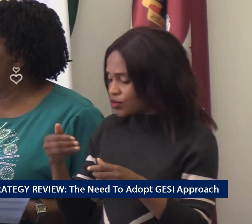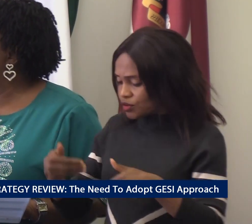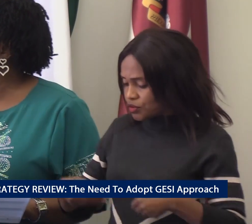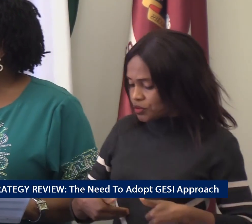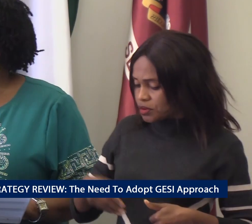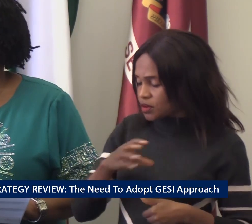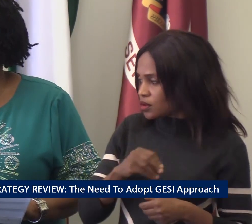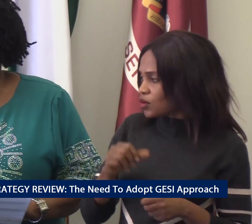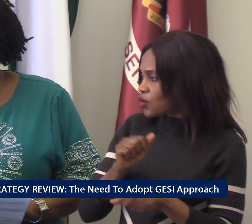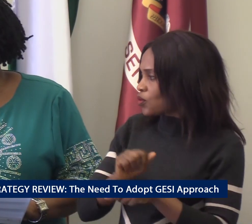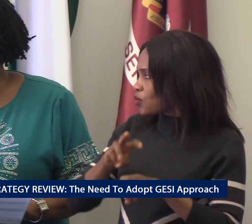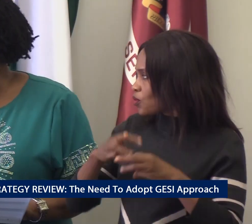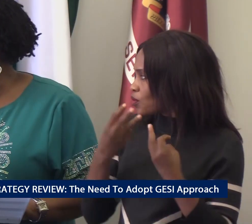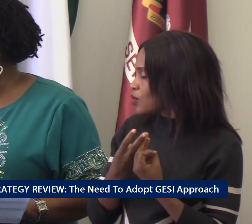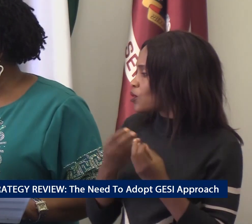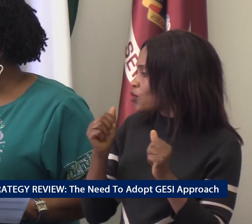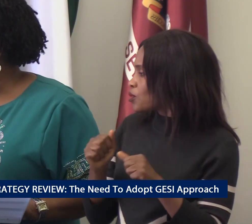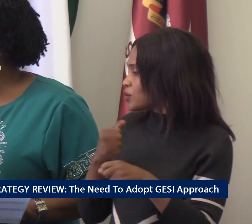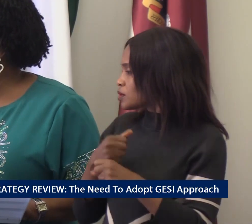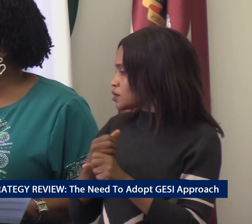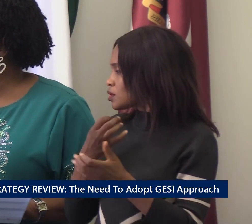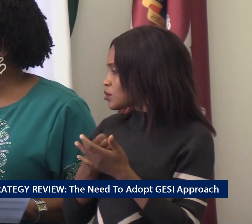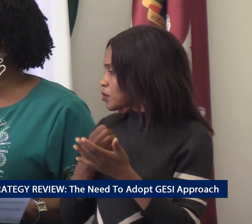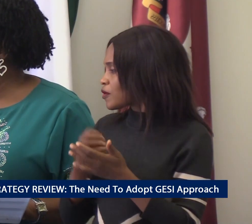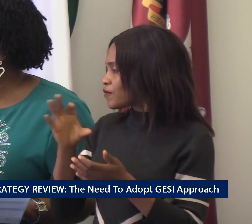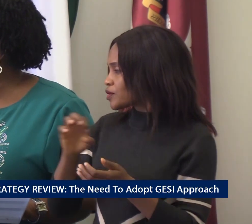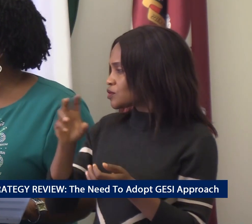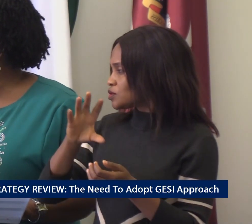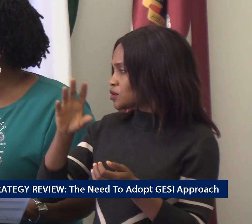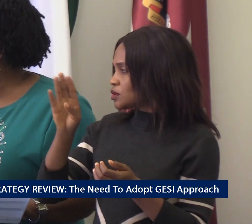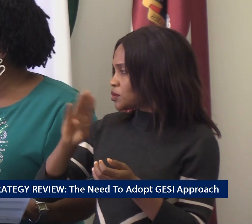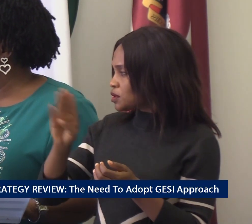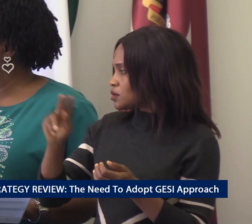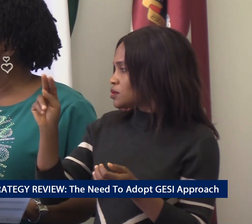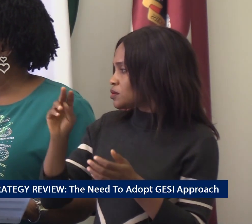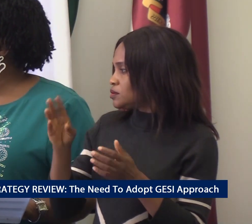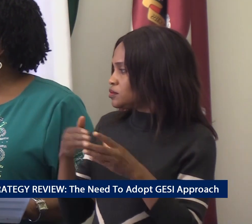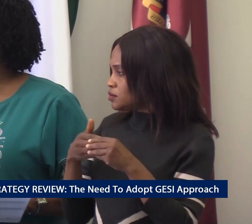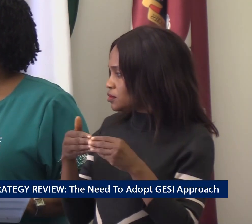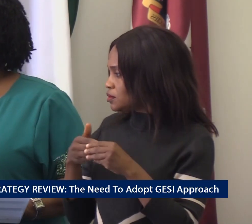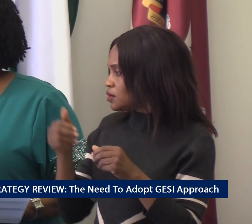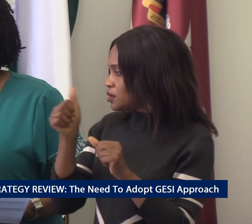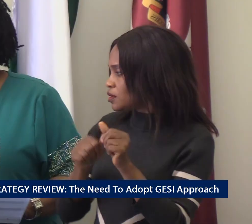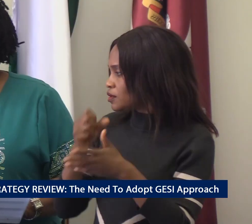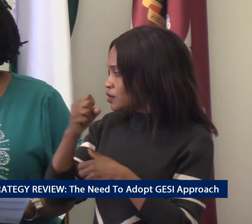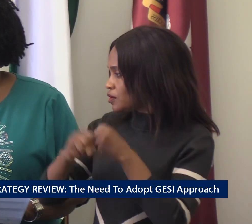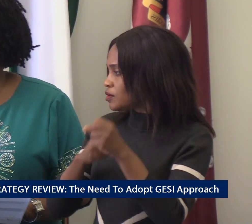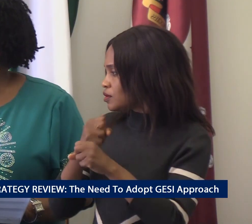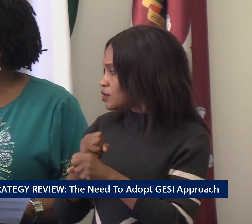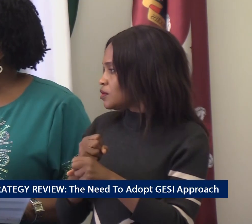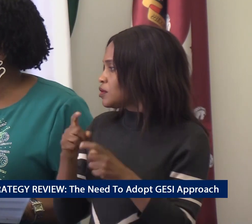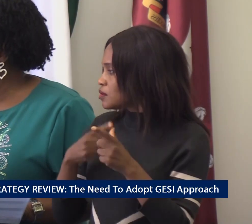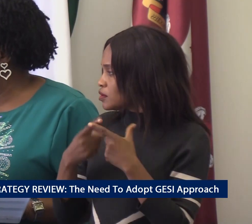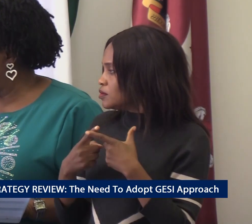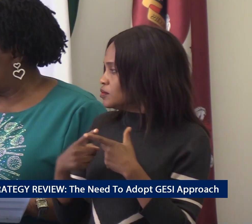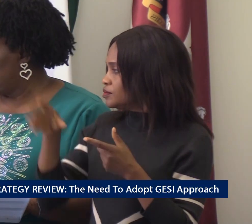to $500 billion annually. And then inaccessibility for PWDs result in a 7%